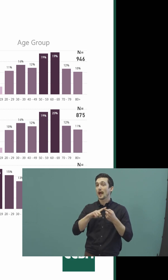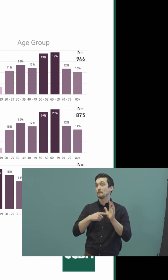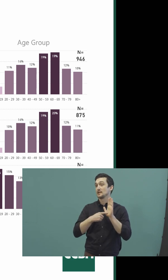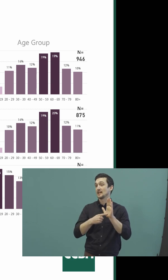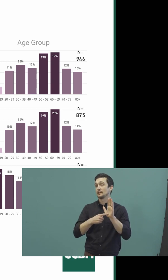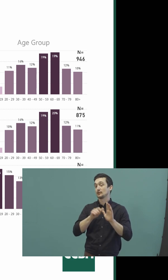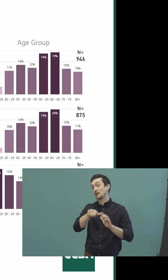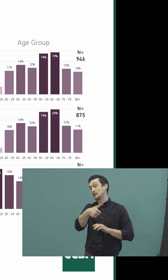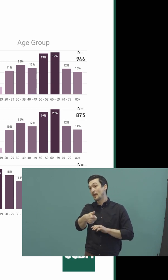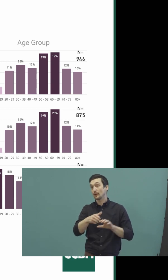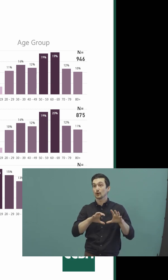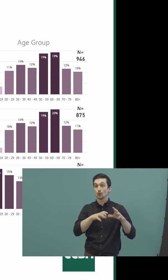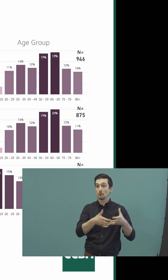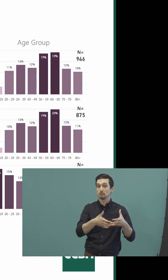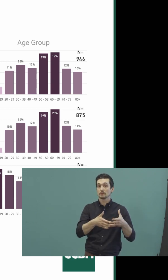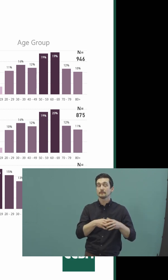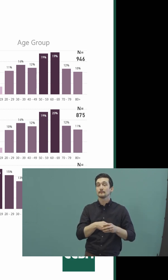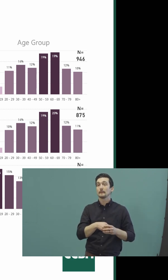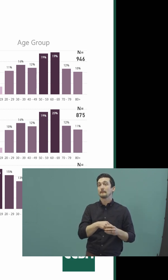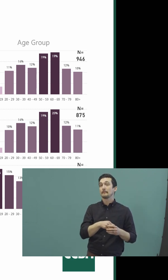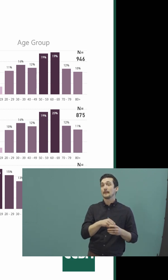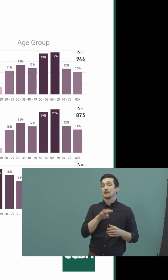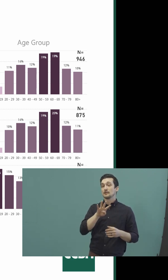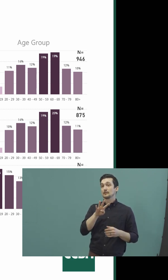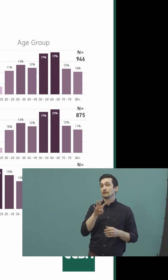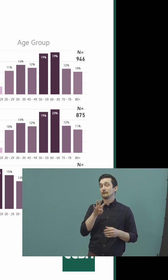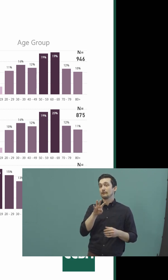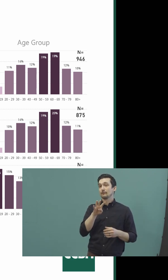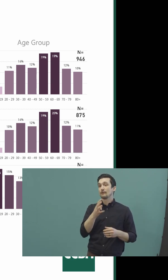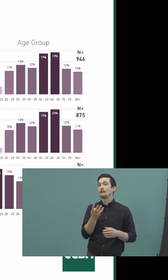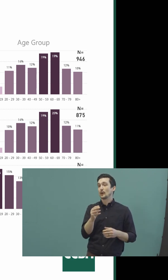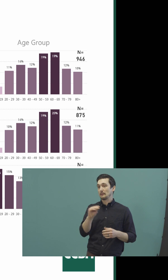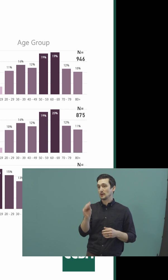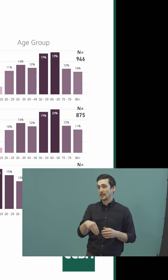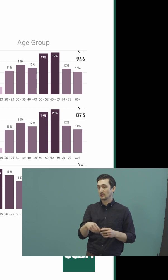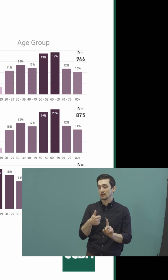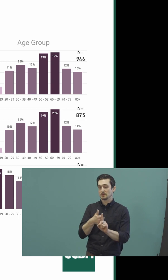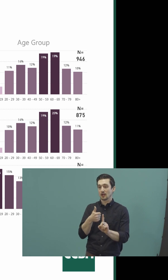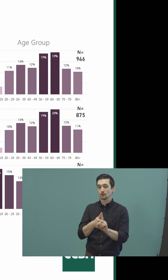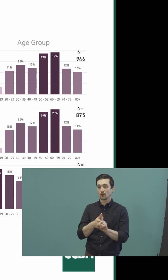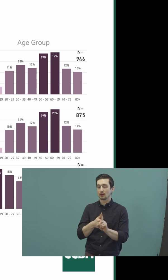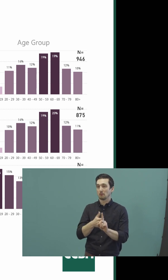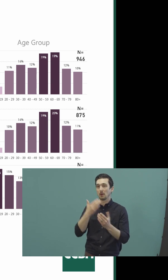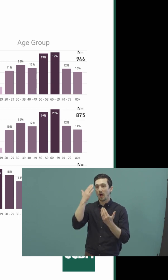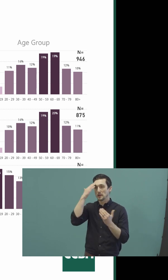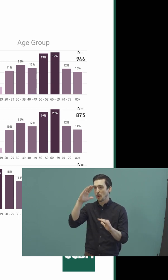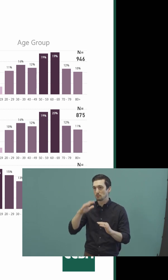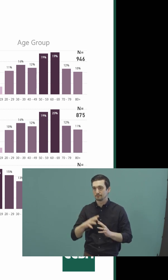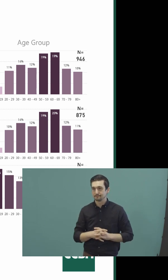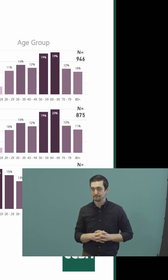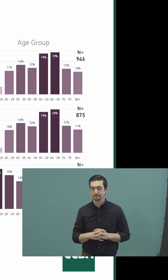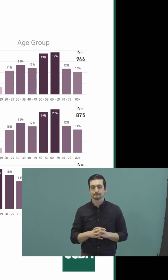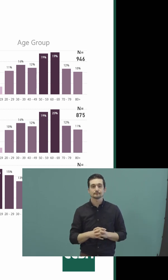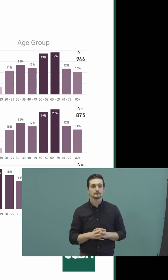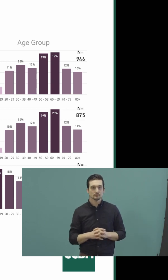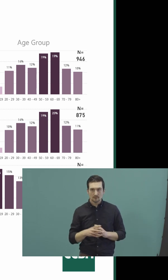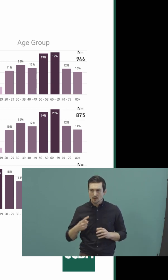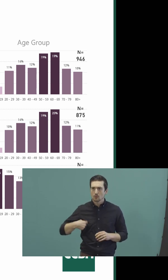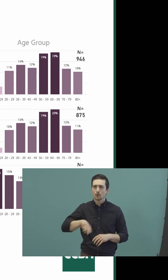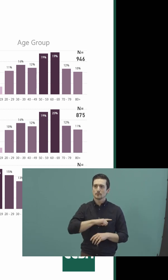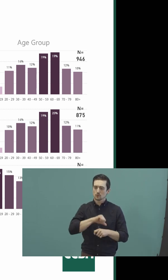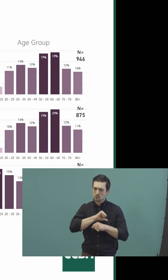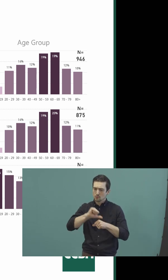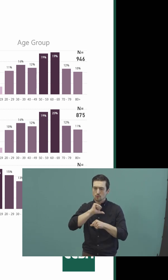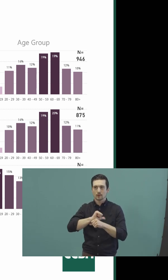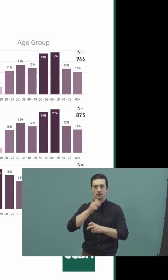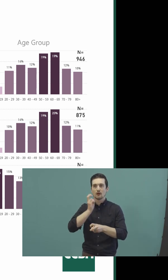another group that is broken out, and 14% were unknown. We've worked very hard to get as complete data